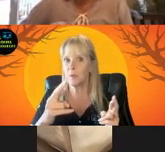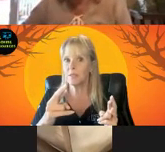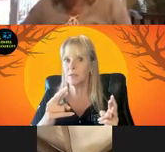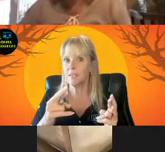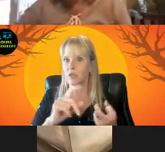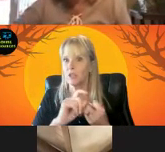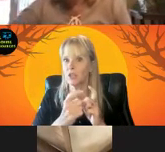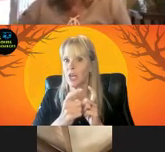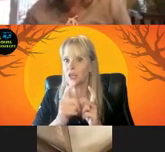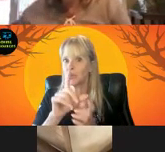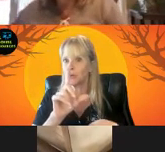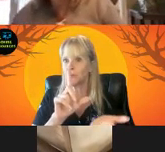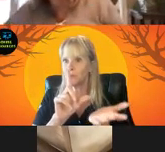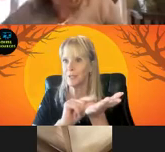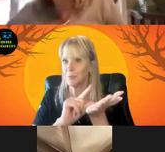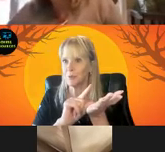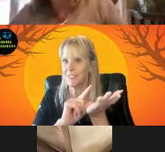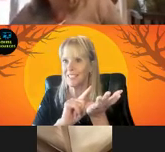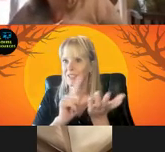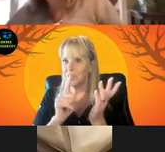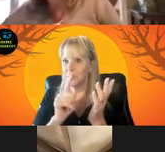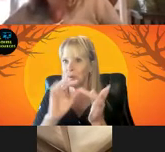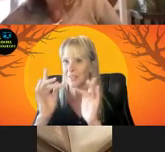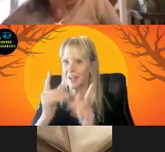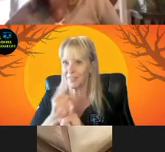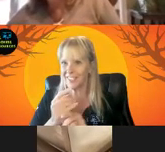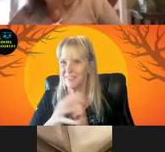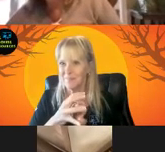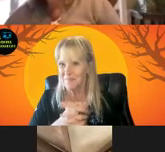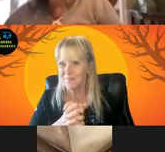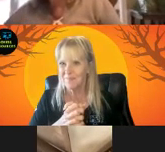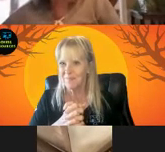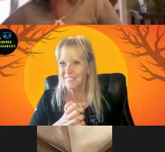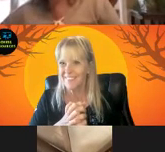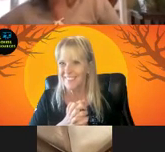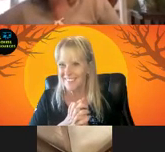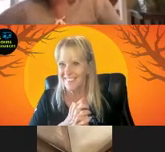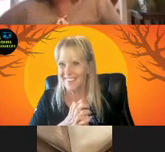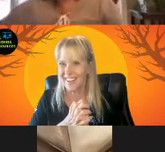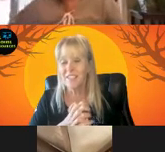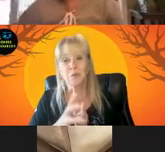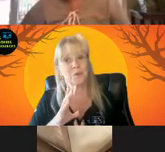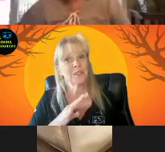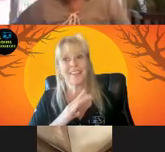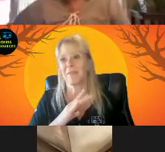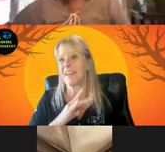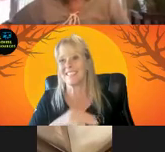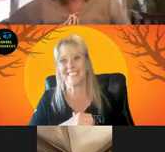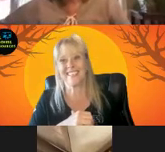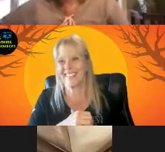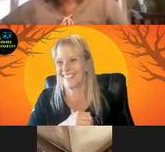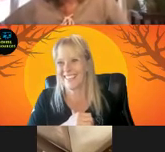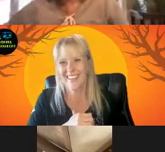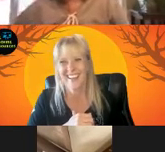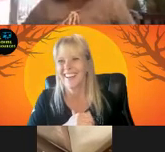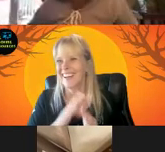is a resource that you can change your printables into online, right? Okay, it's really amazing.